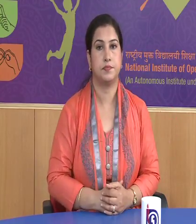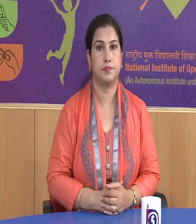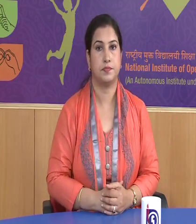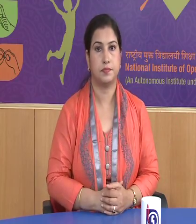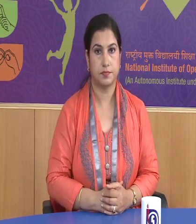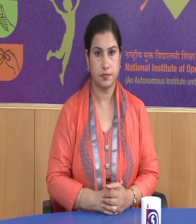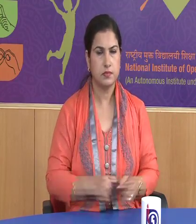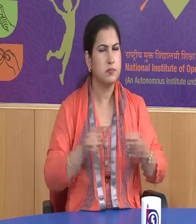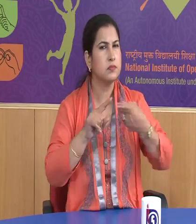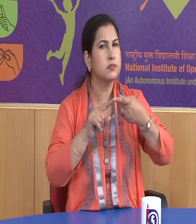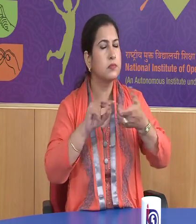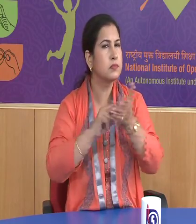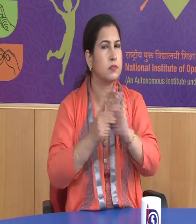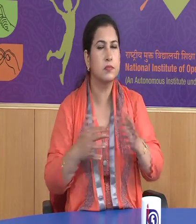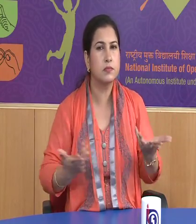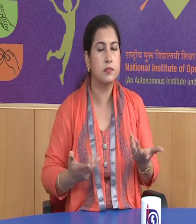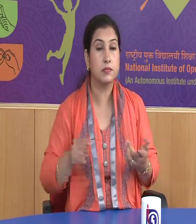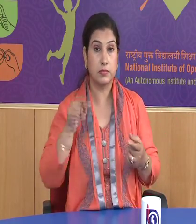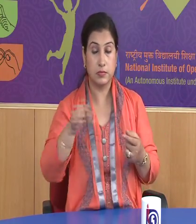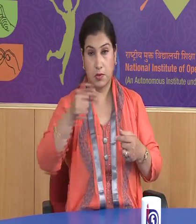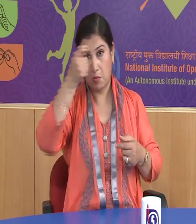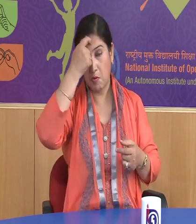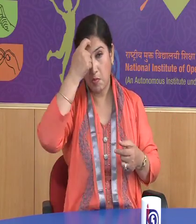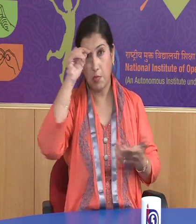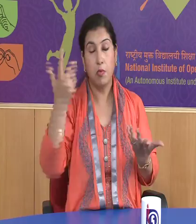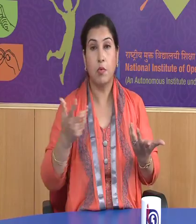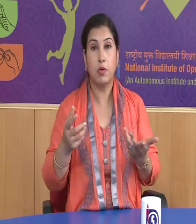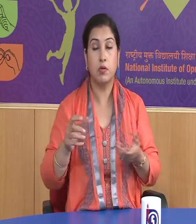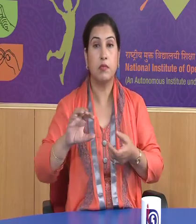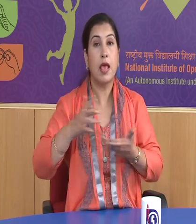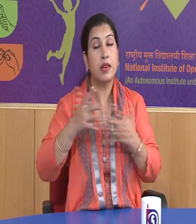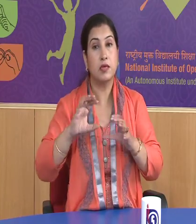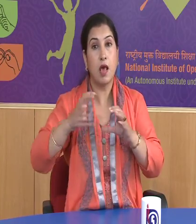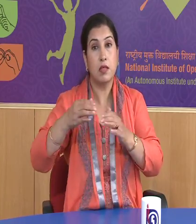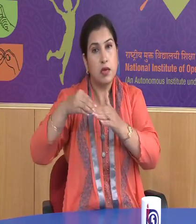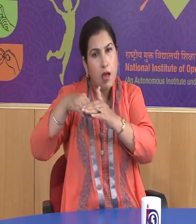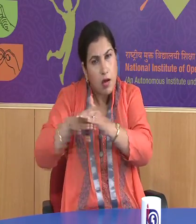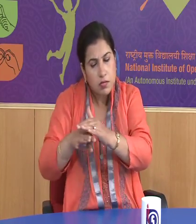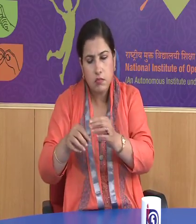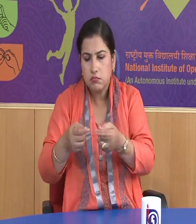It means those dangers that occur inside the country,